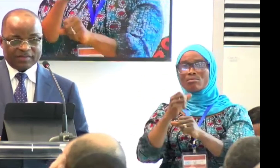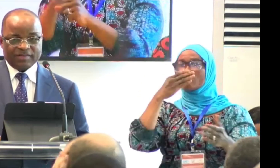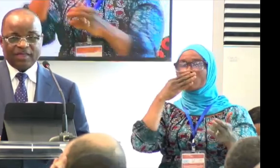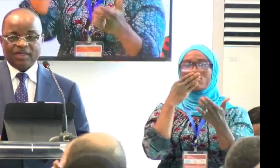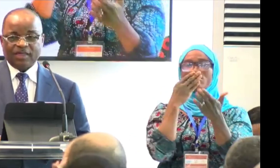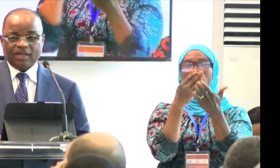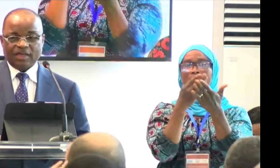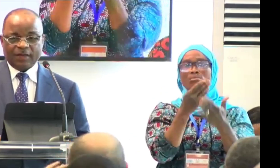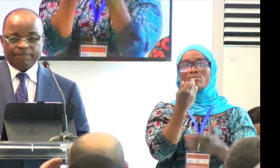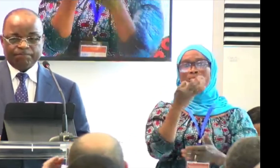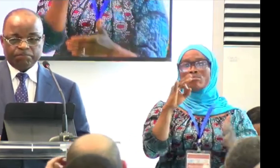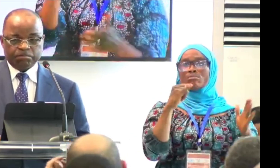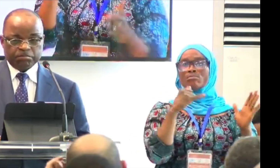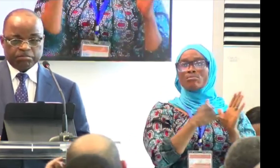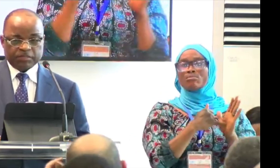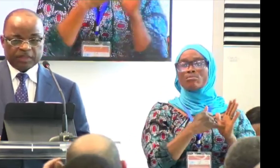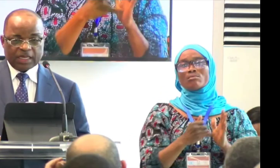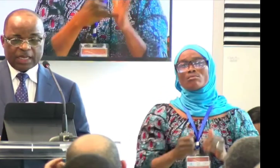it.